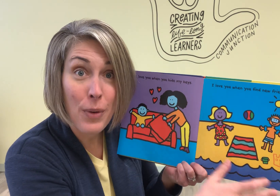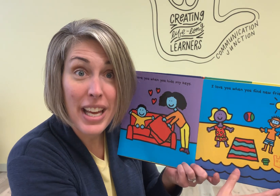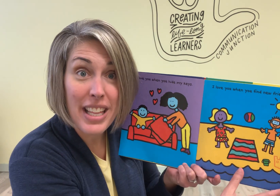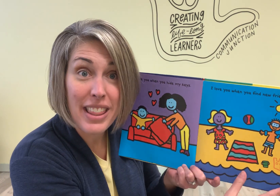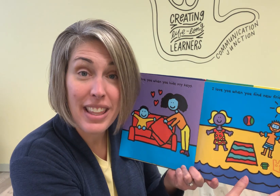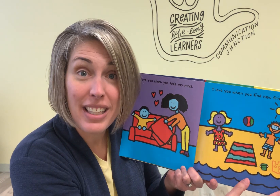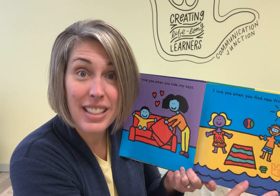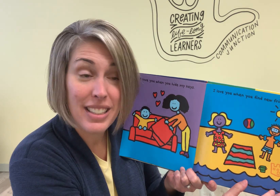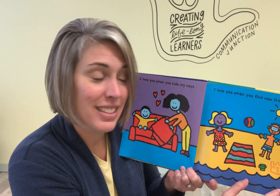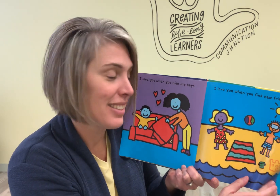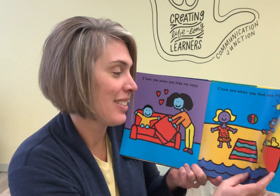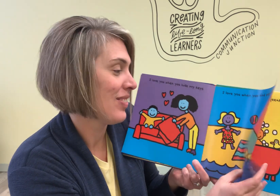with.